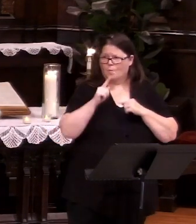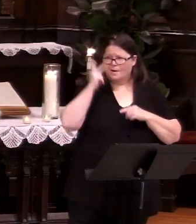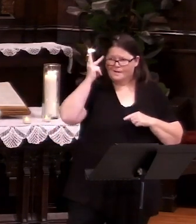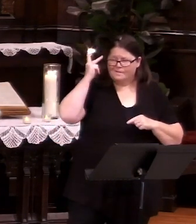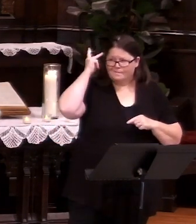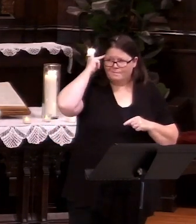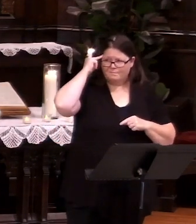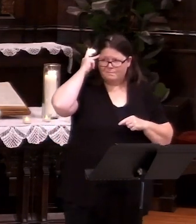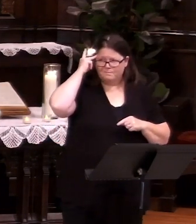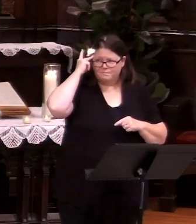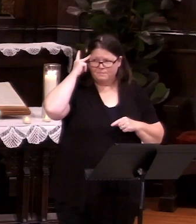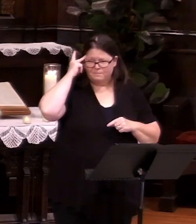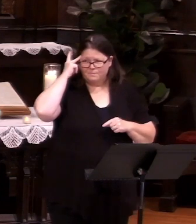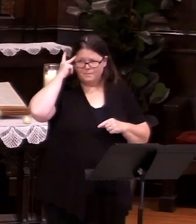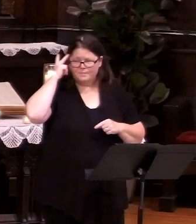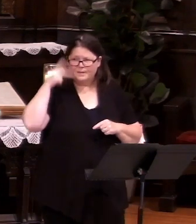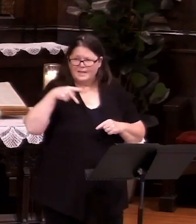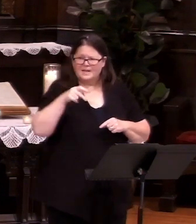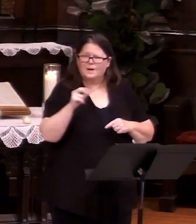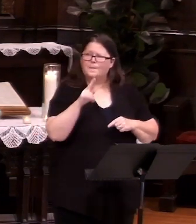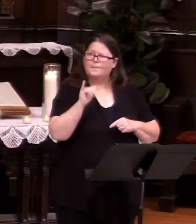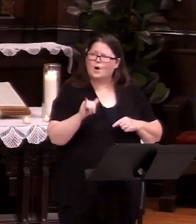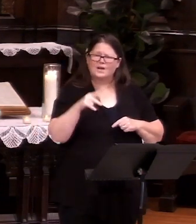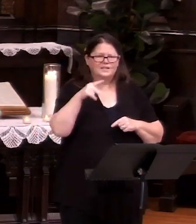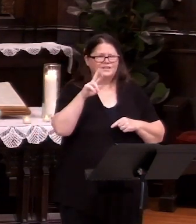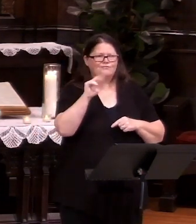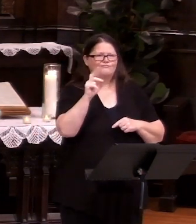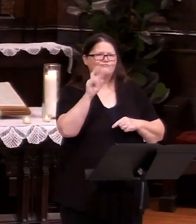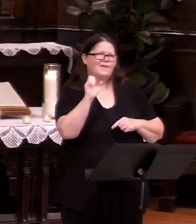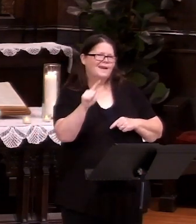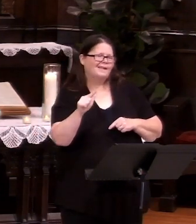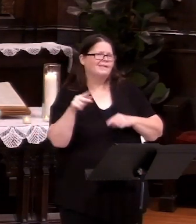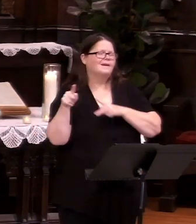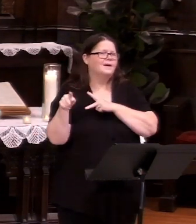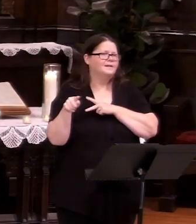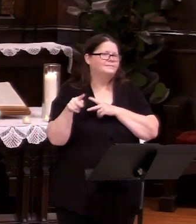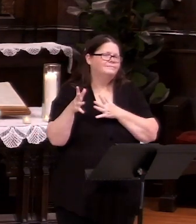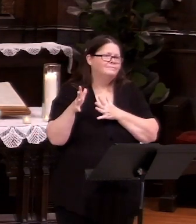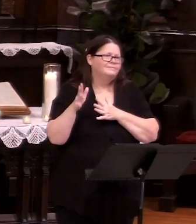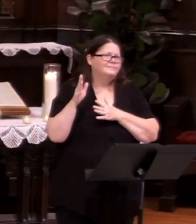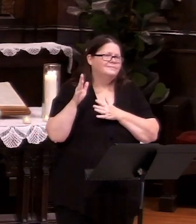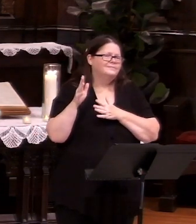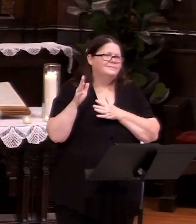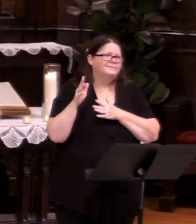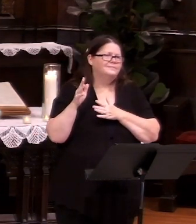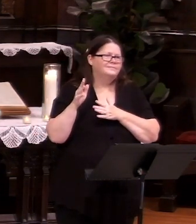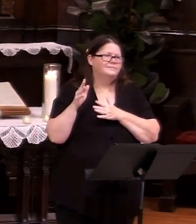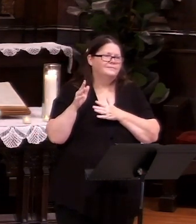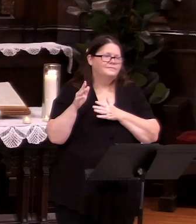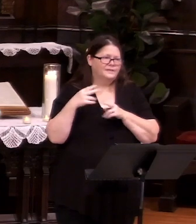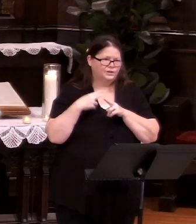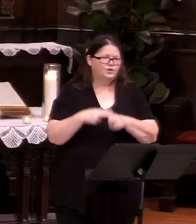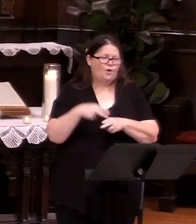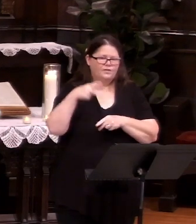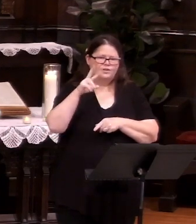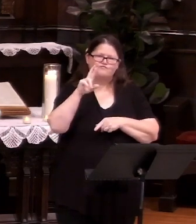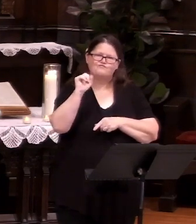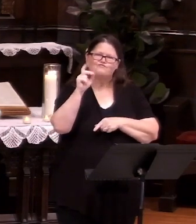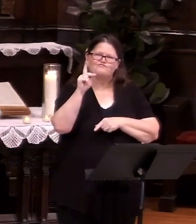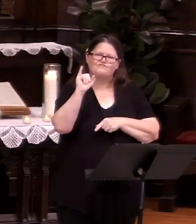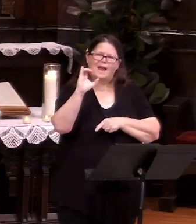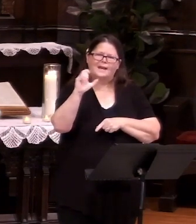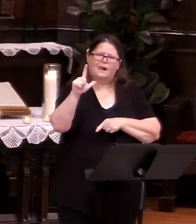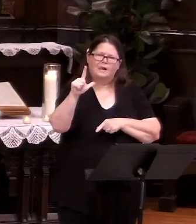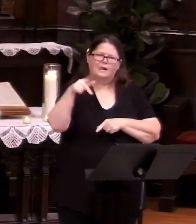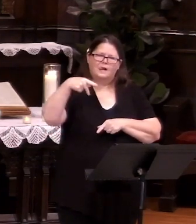and it is really the Radical Party. That's not a descriptor. It's actually called the Radical Party. Won